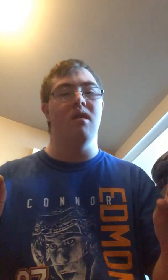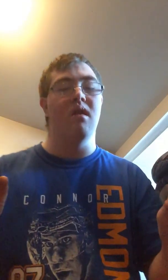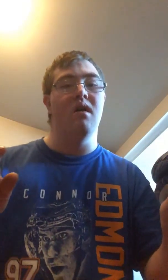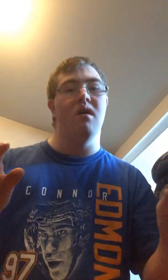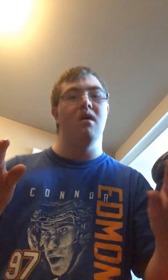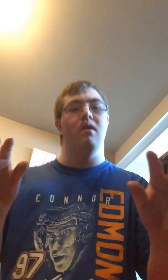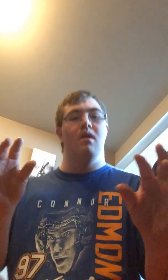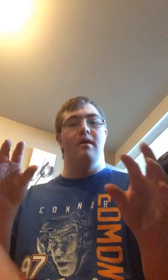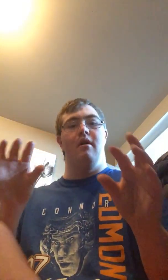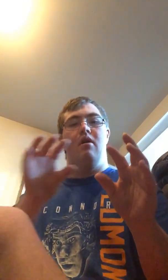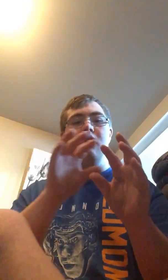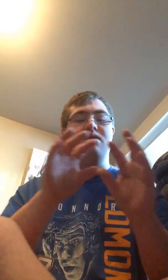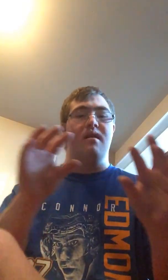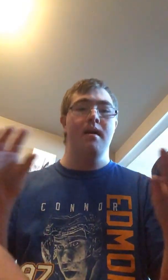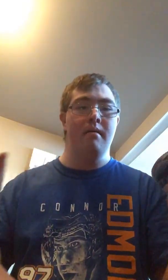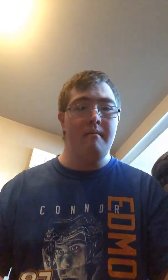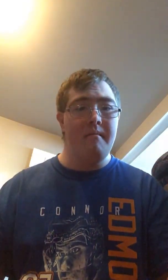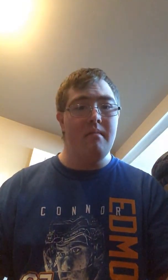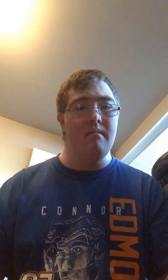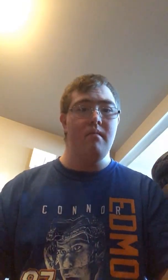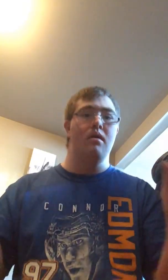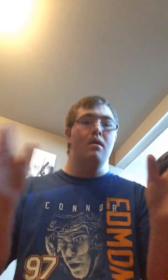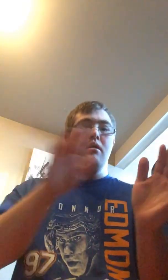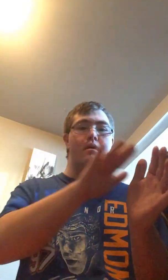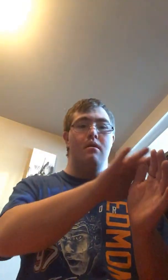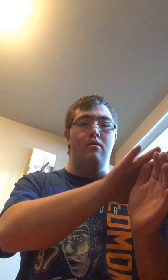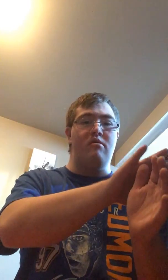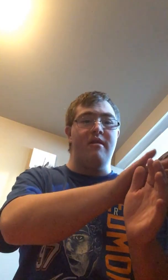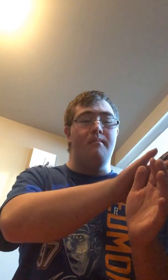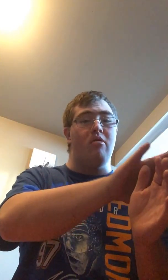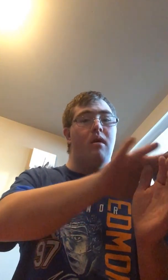an artery, you see blood flowing